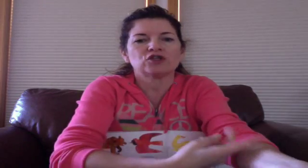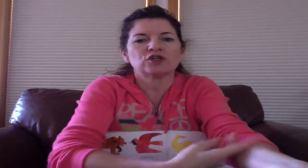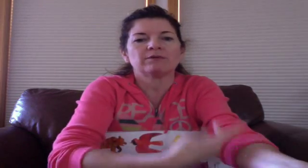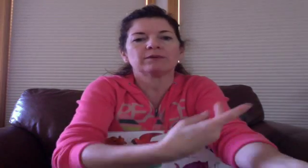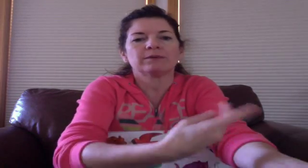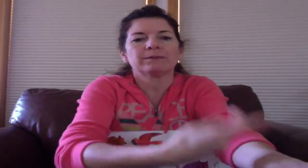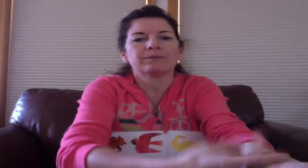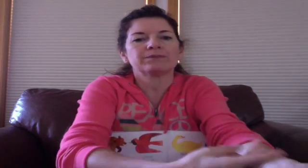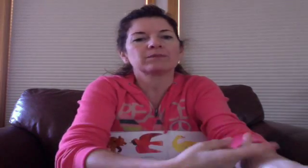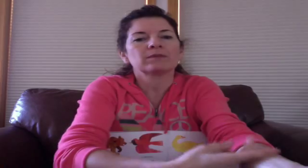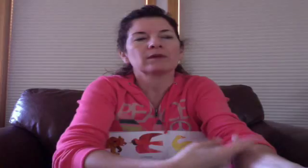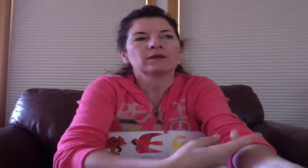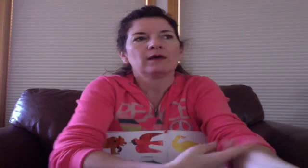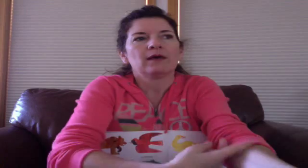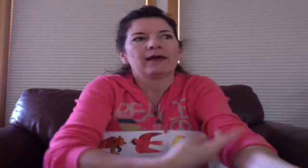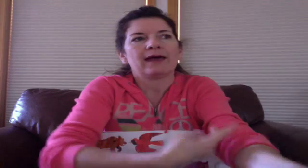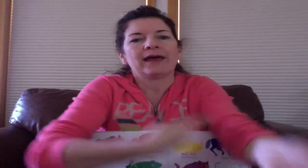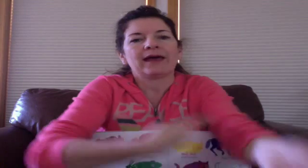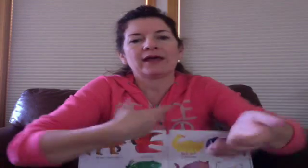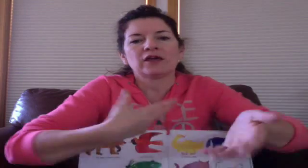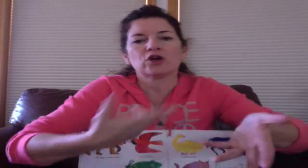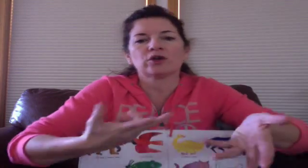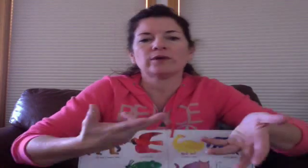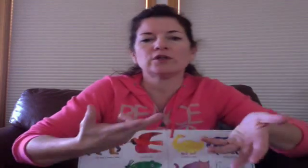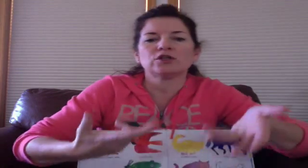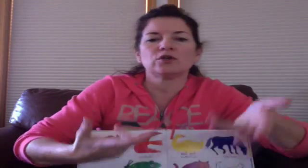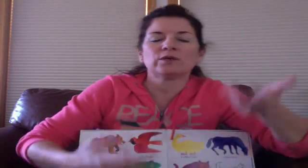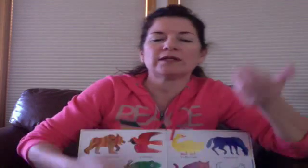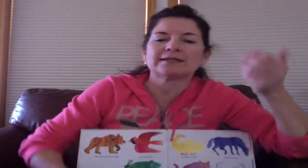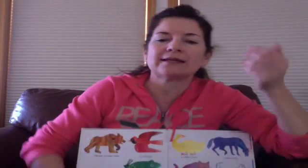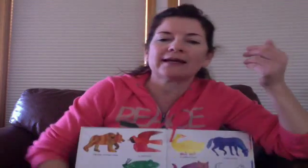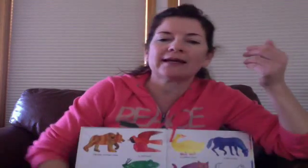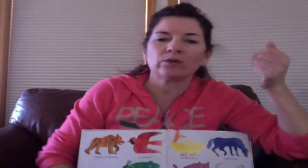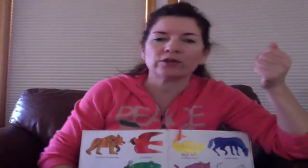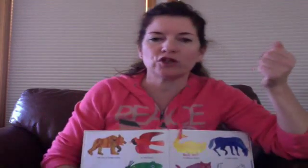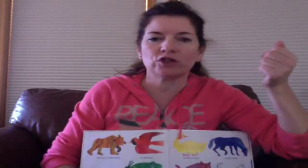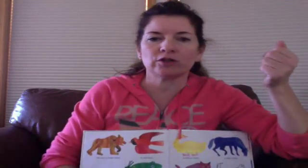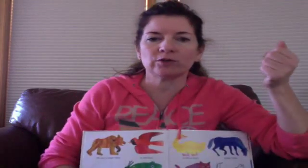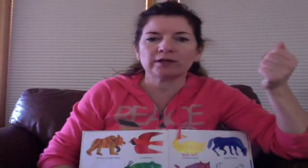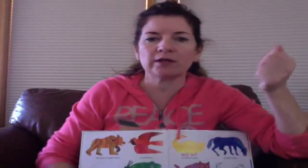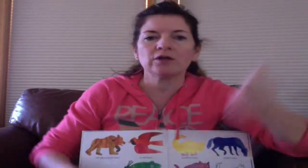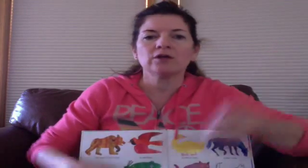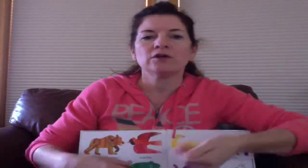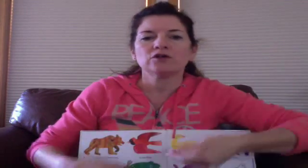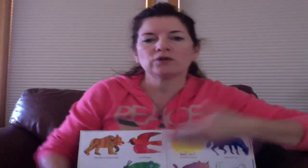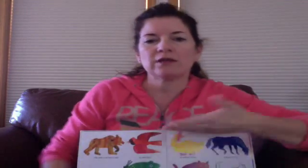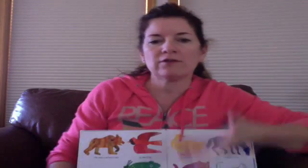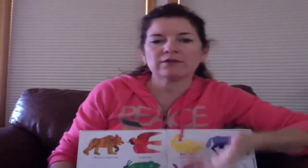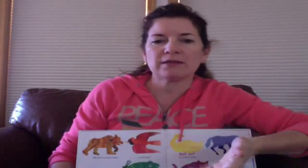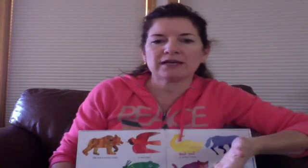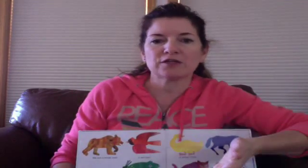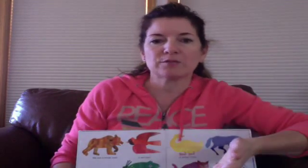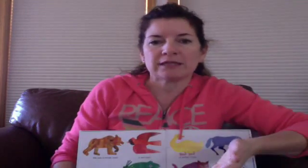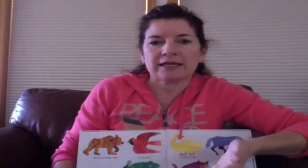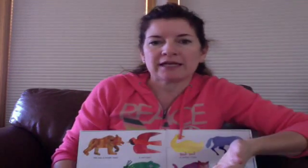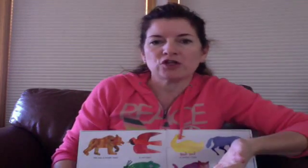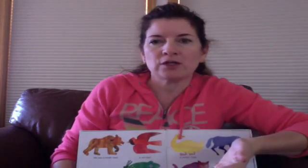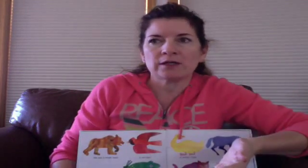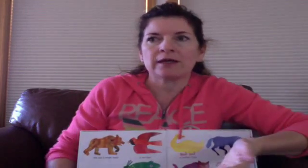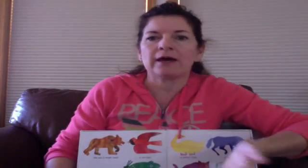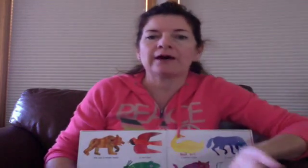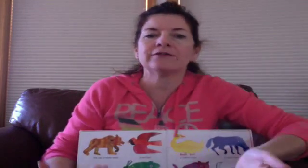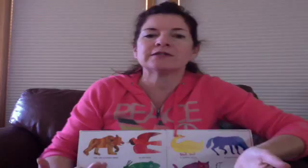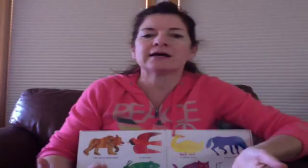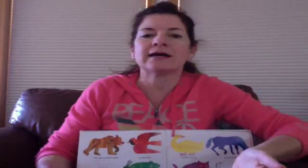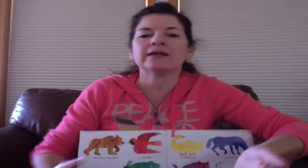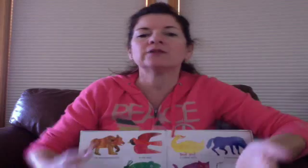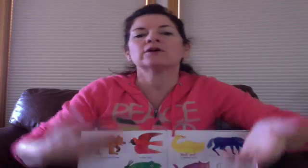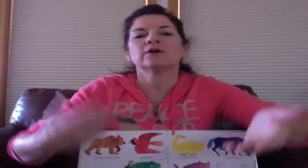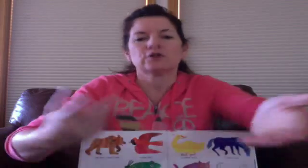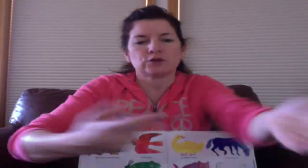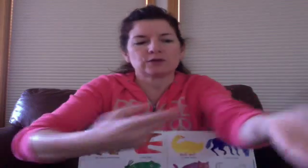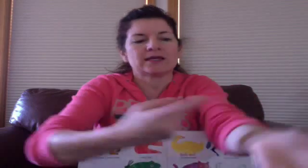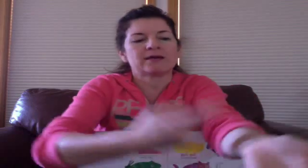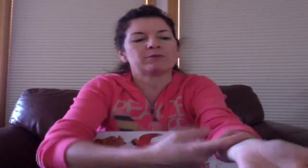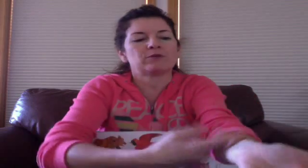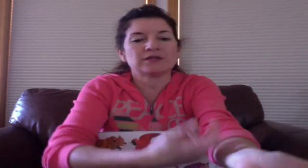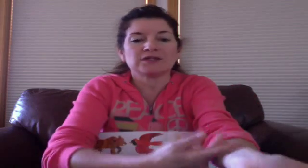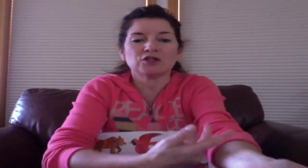sheep. And I encourage you when signing with children to give them the explanation of signs. So example, this is